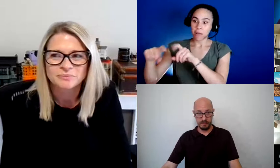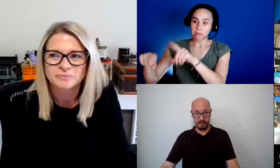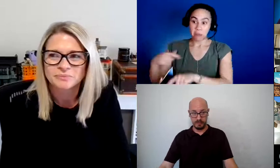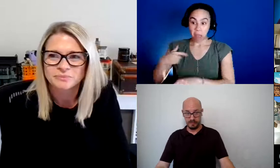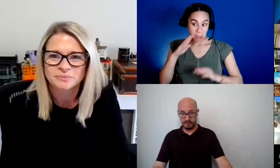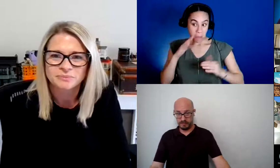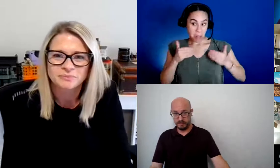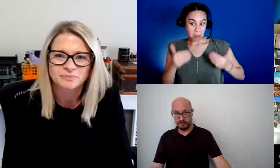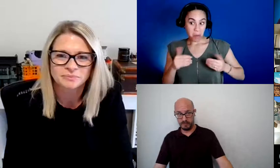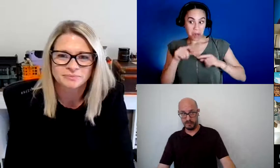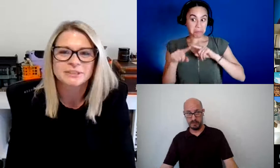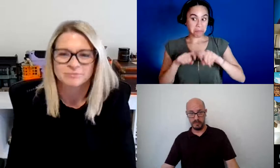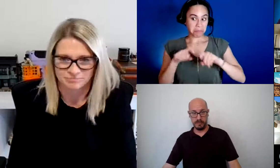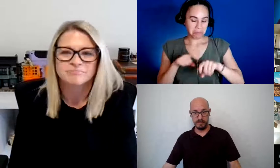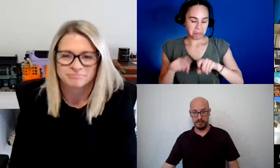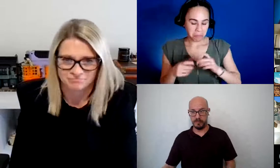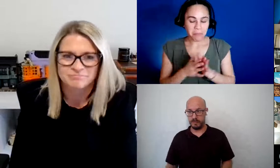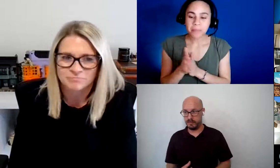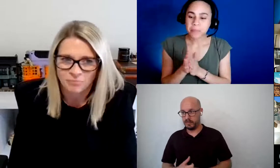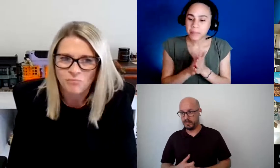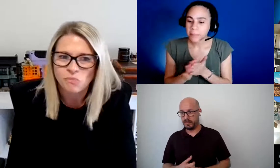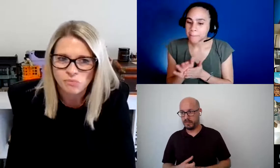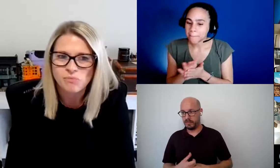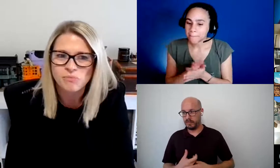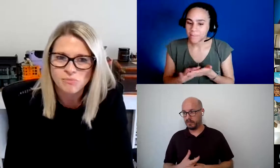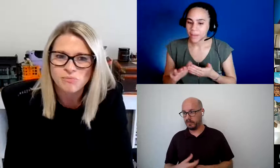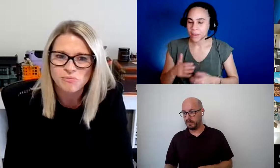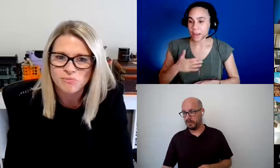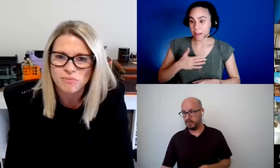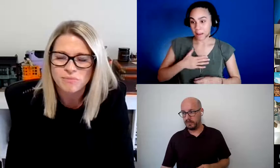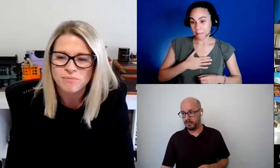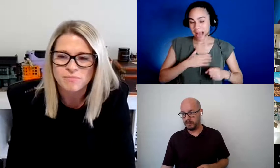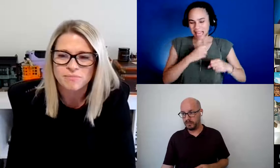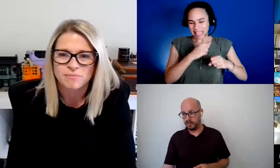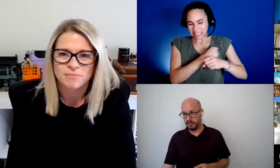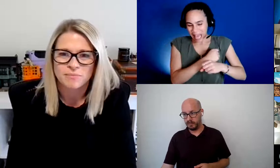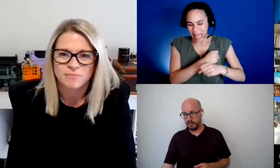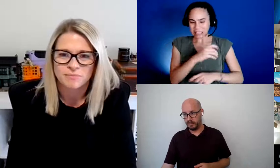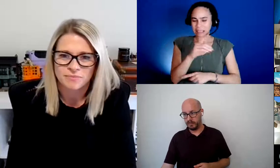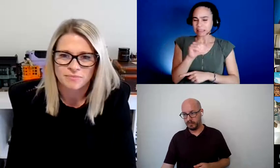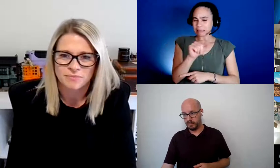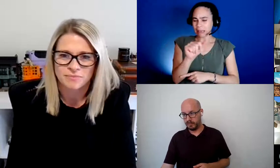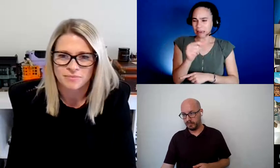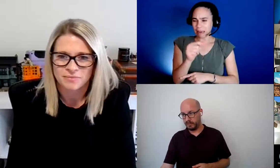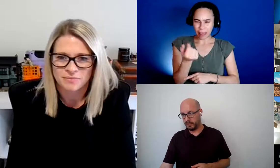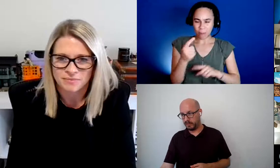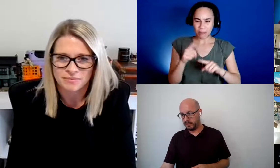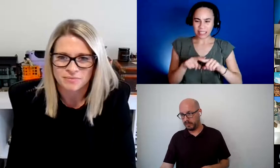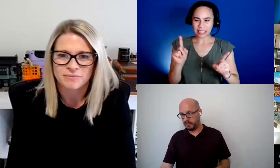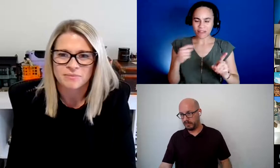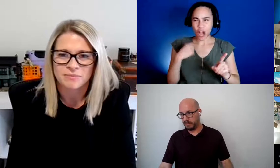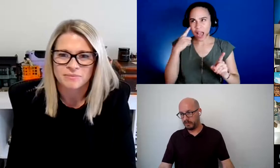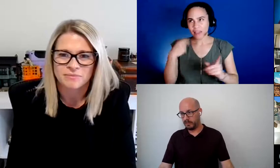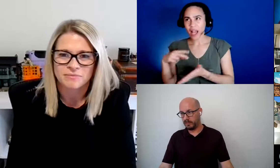a question, though my stats and data are a little different. I think I read from a 2021